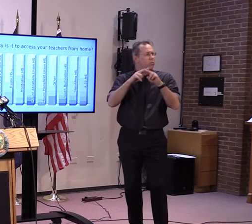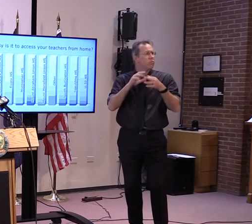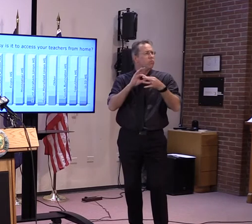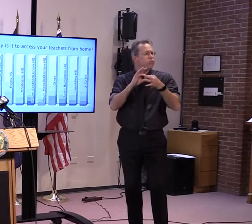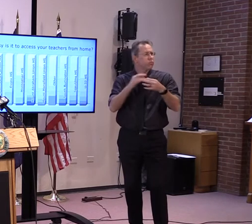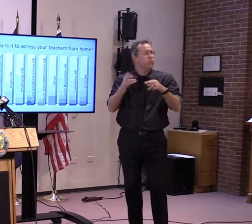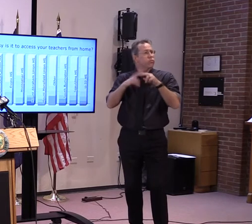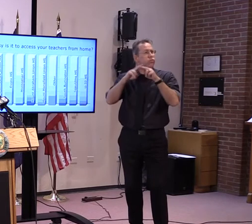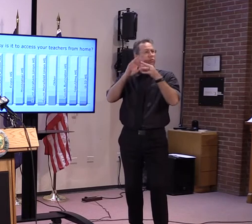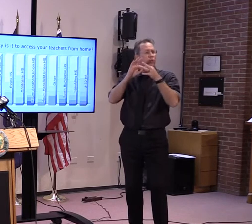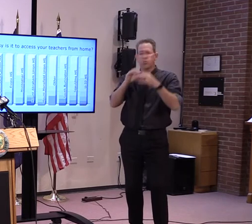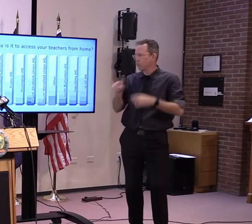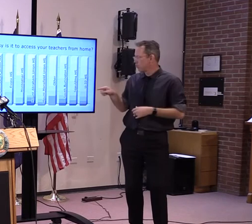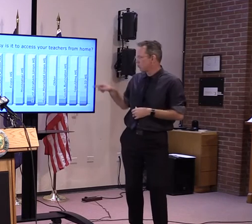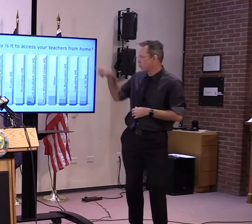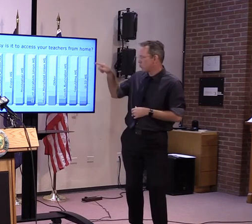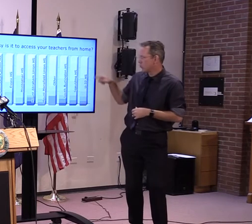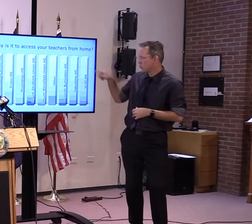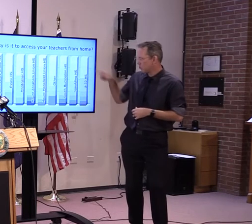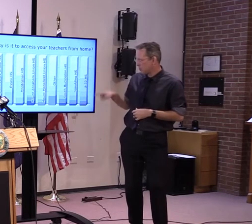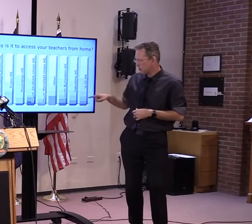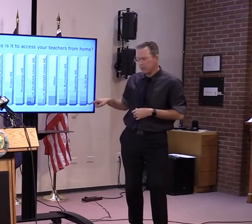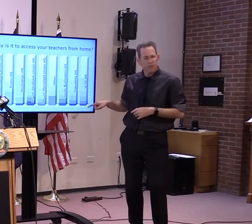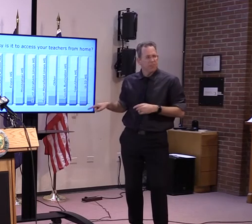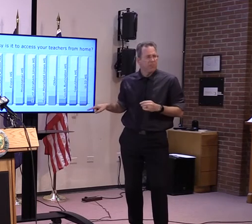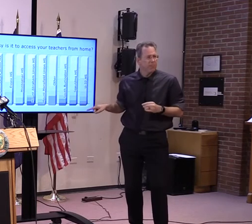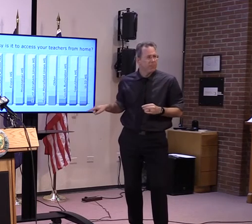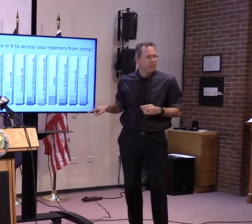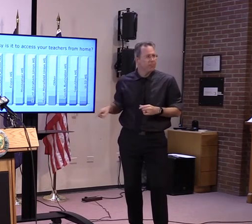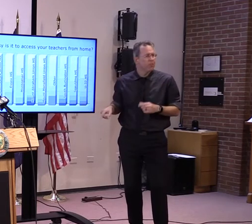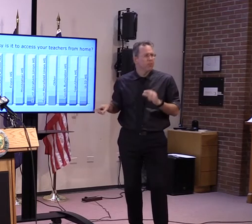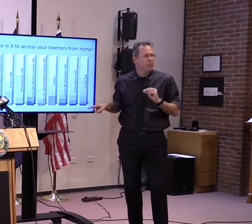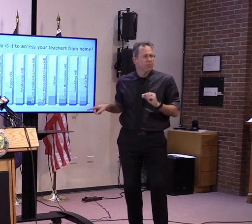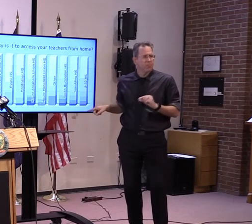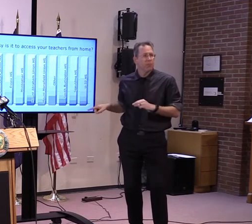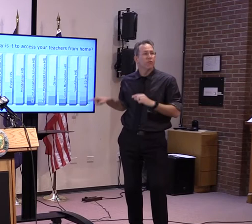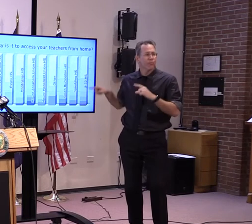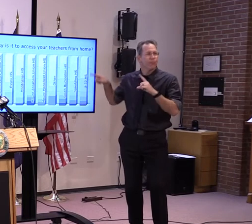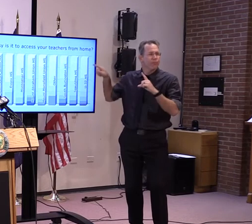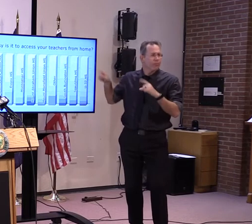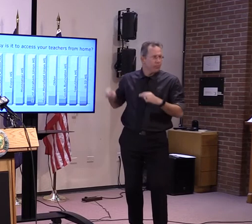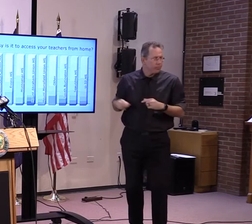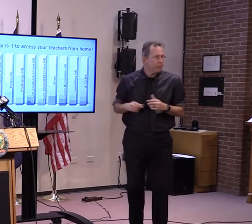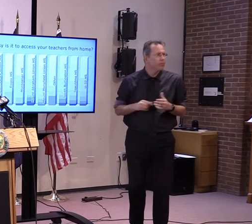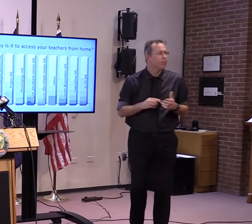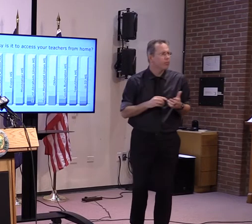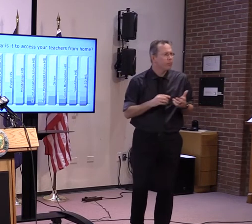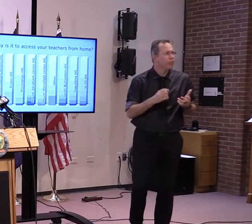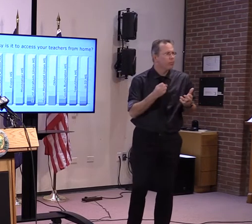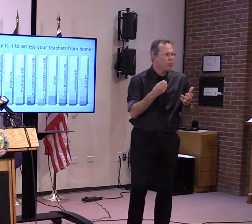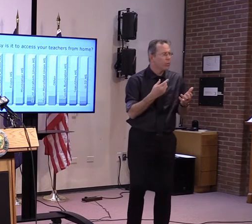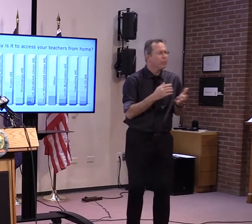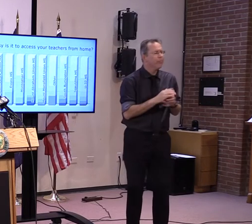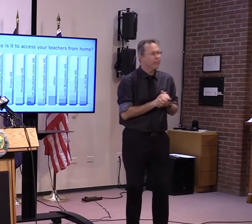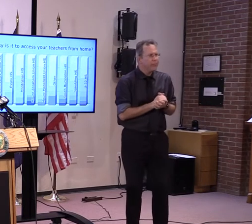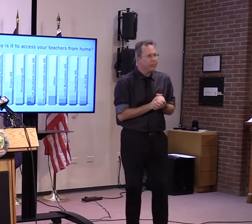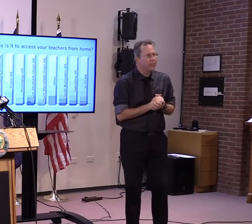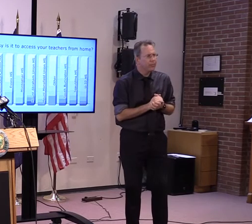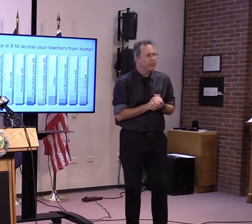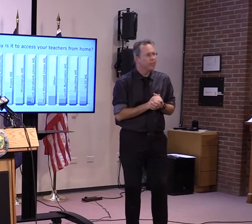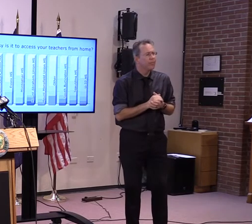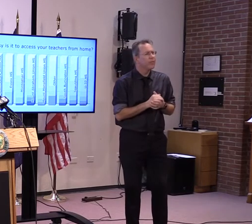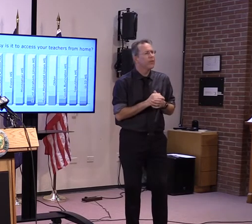schools have been doing great. Some schools have been answering staff has been really great to students. They've been